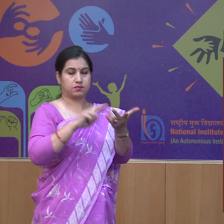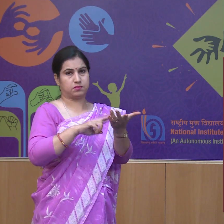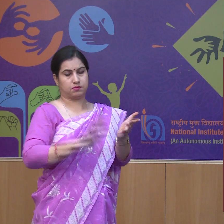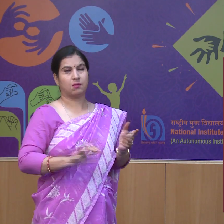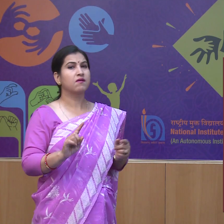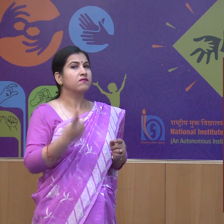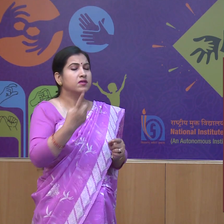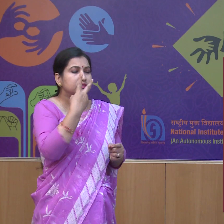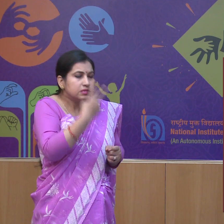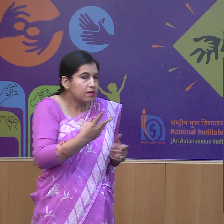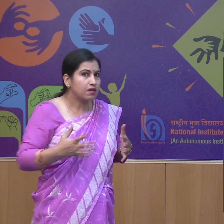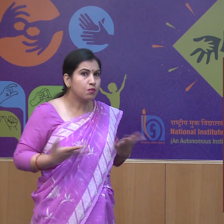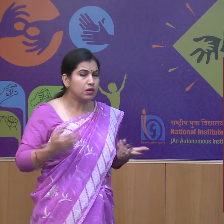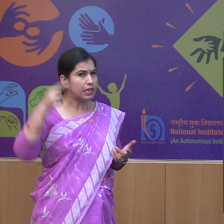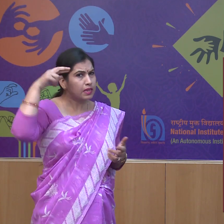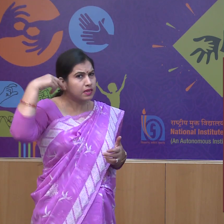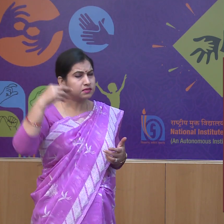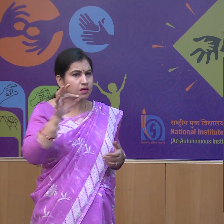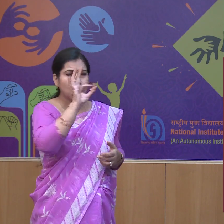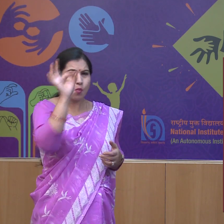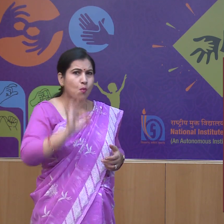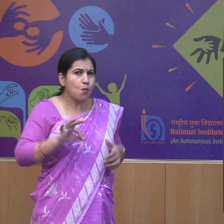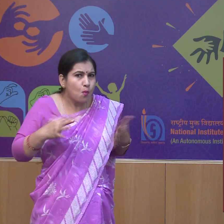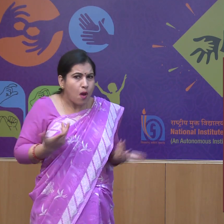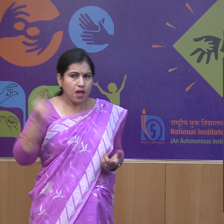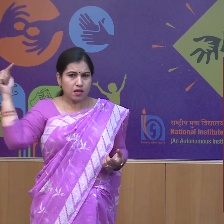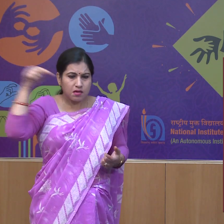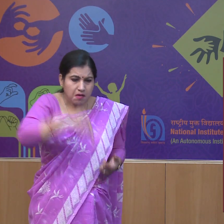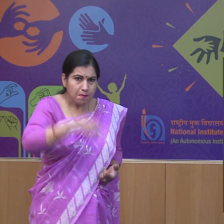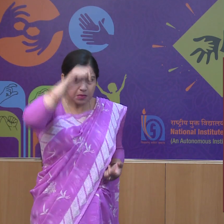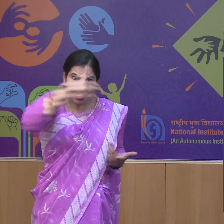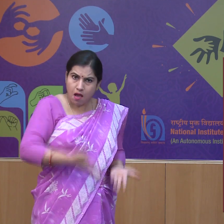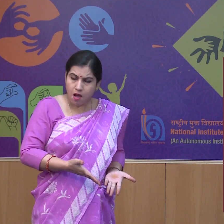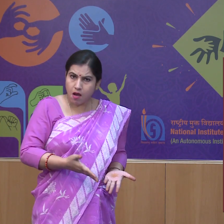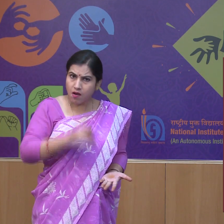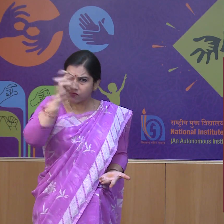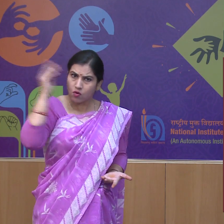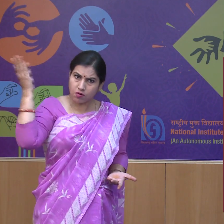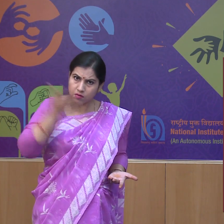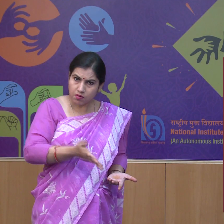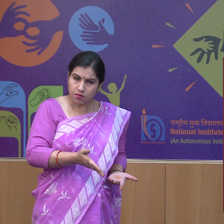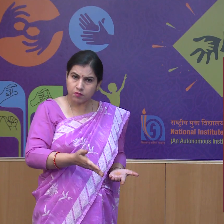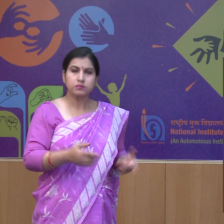First, let us try to find out the reasons that led to the coming of British